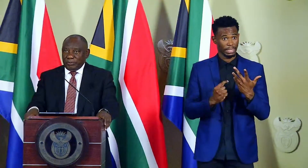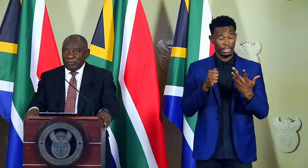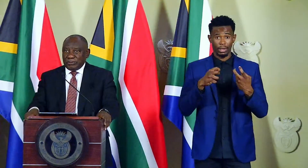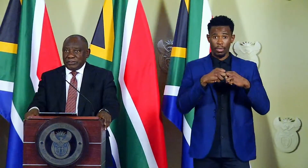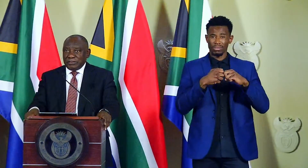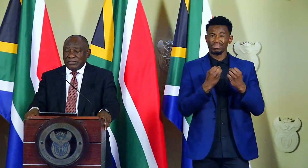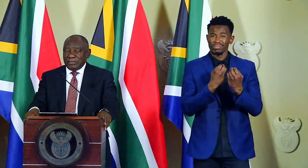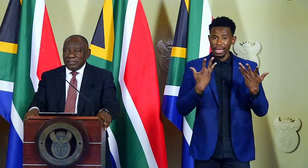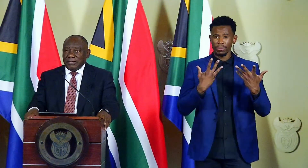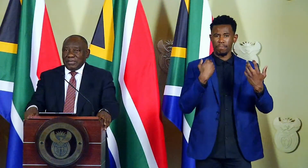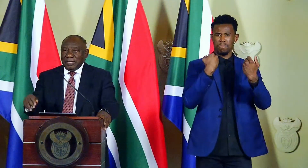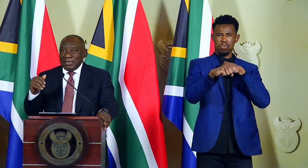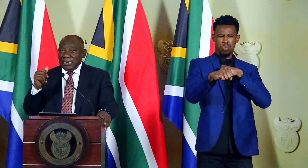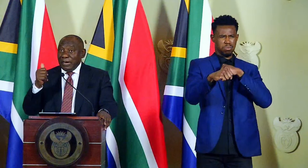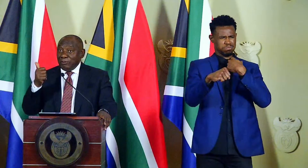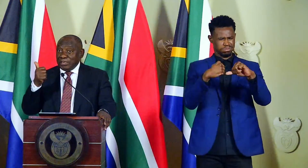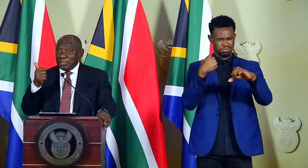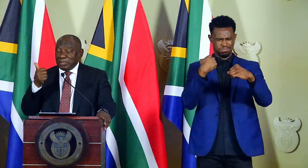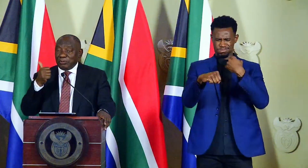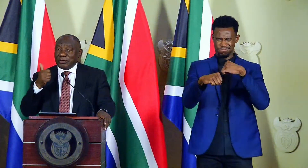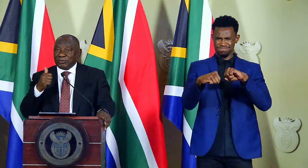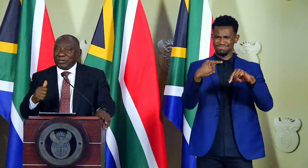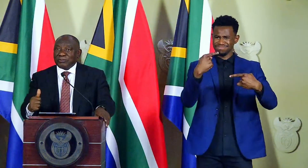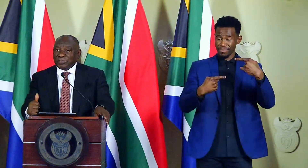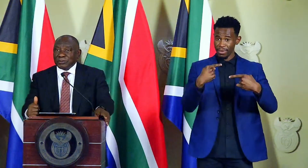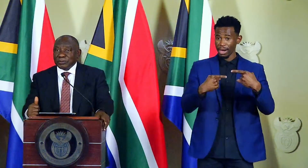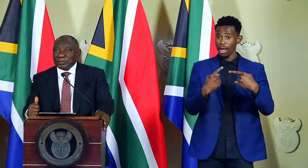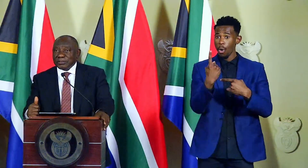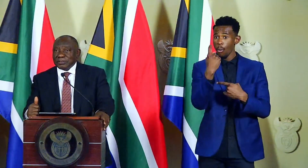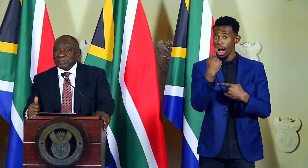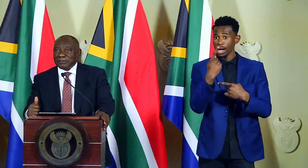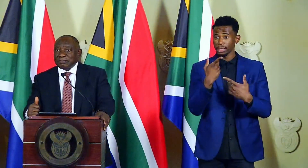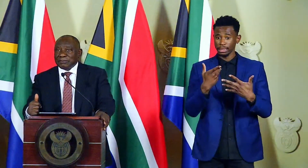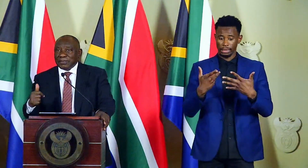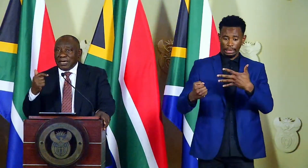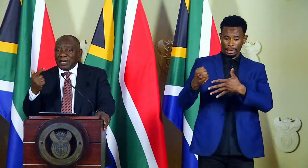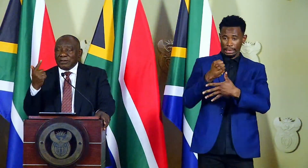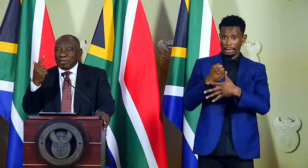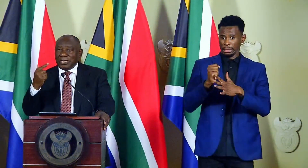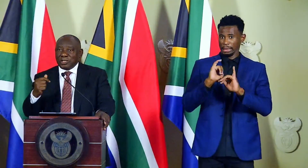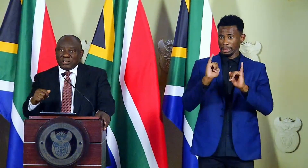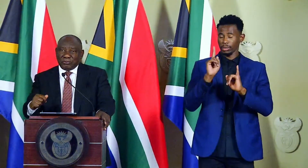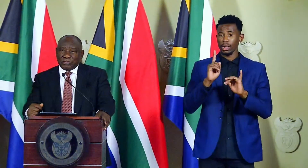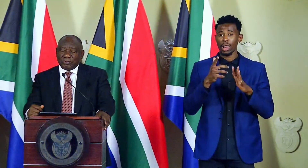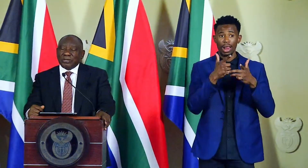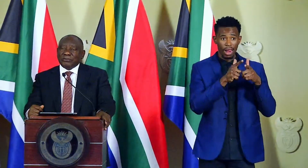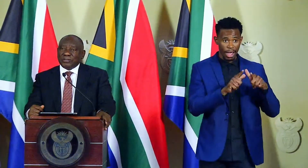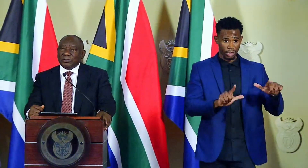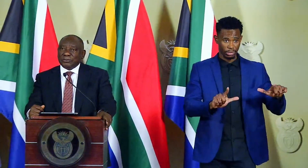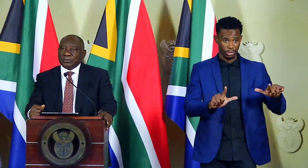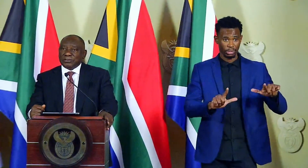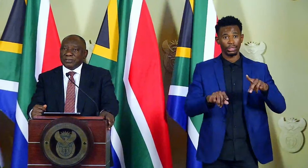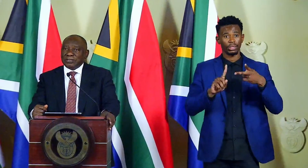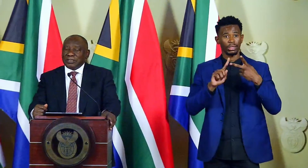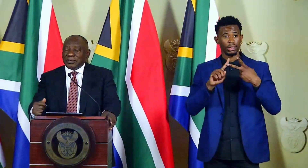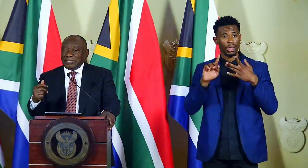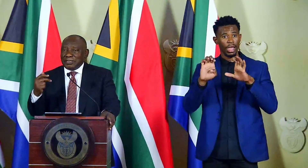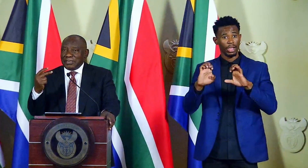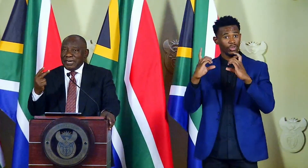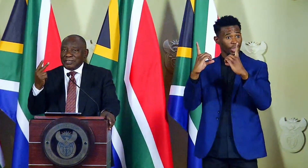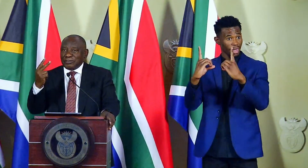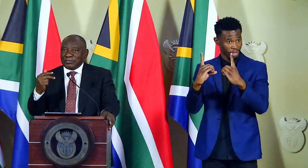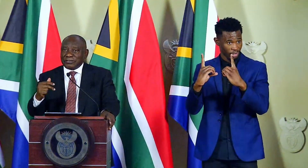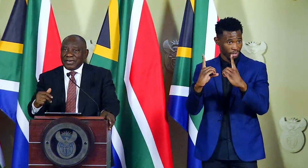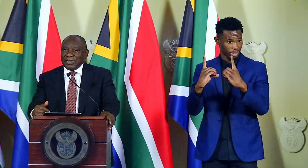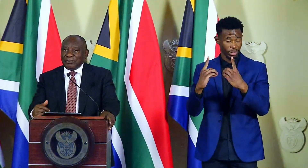major disputes. Language was one of those. Education was one of those.